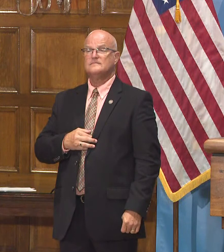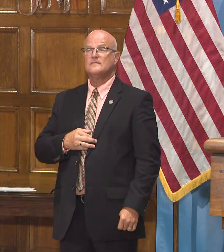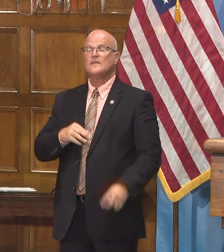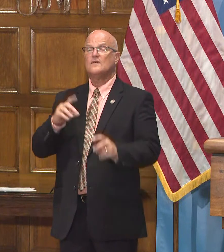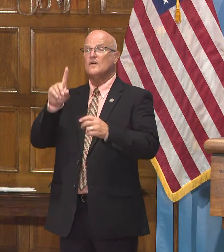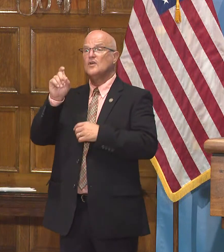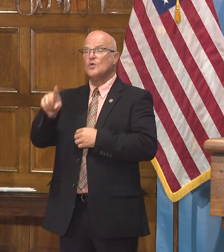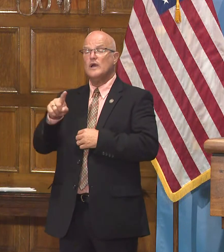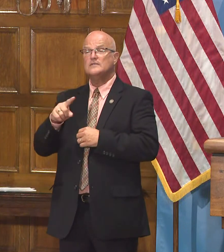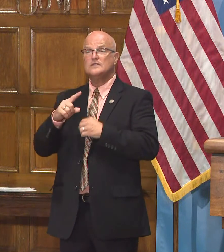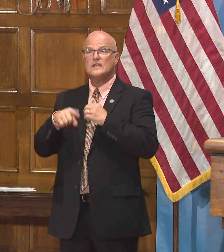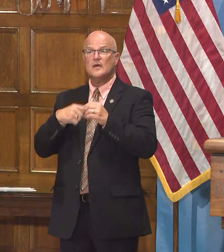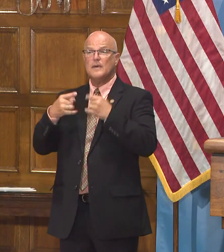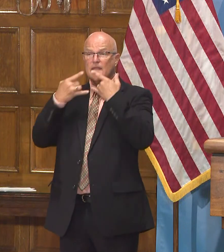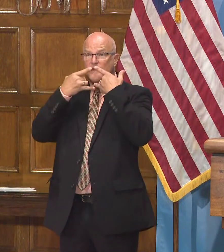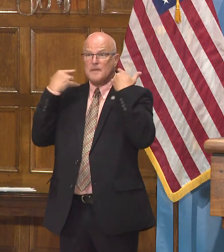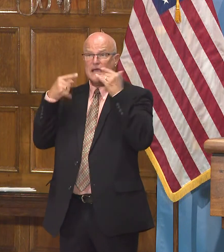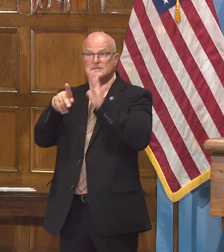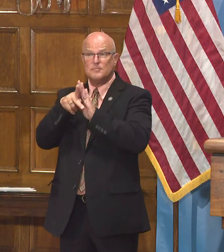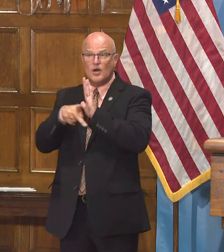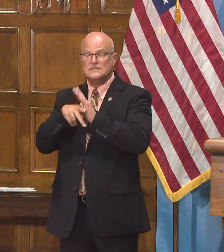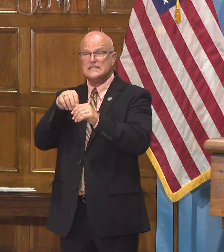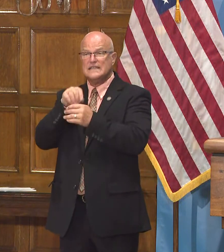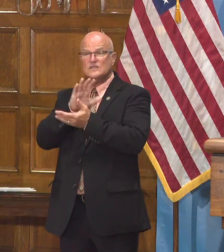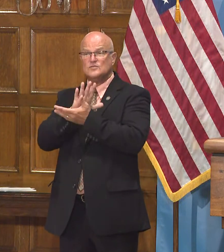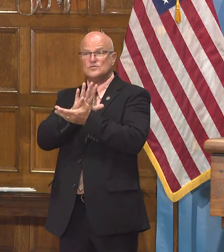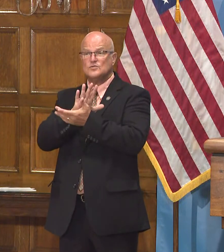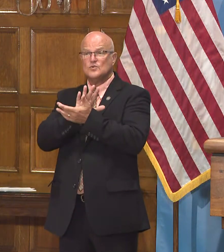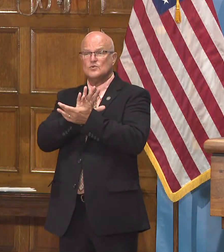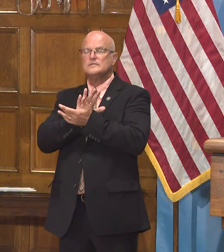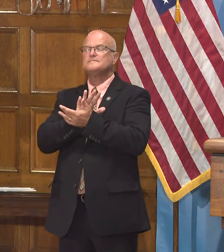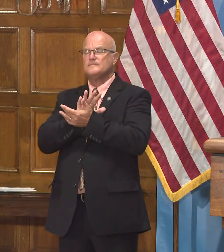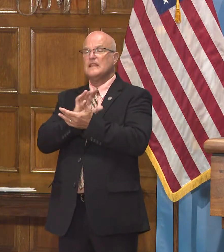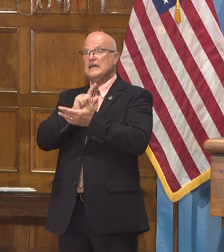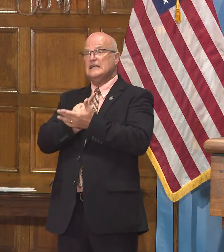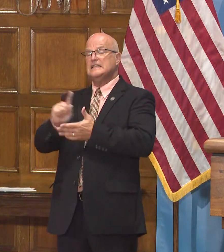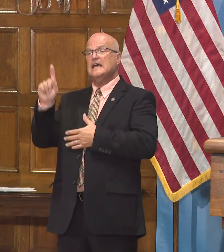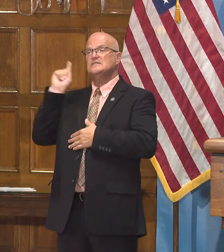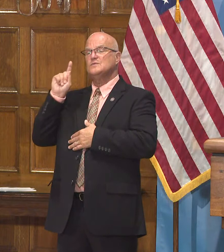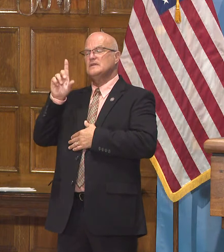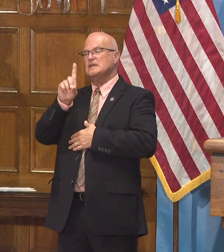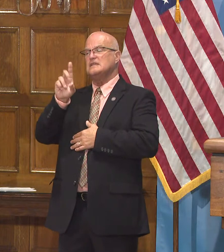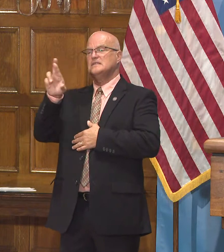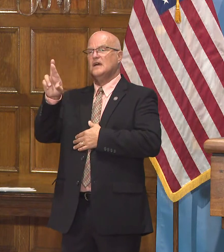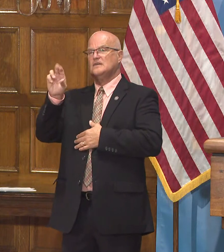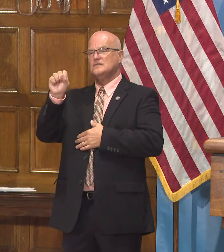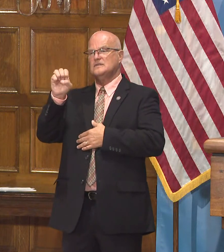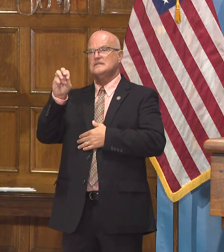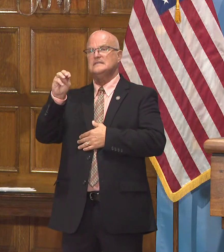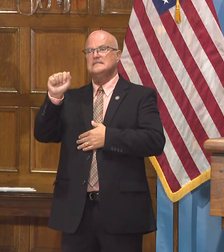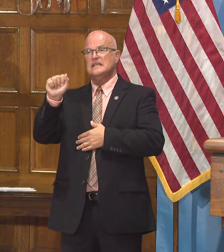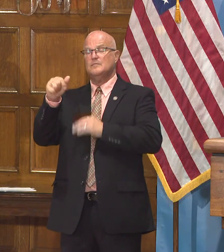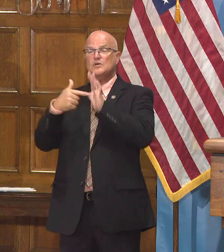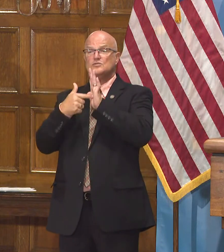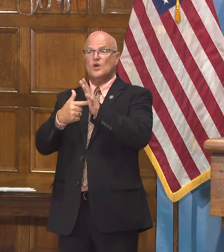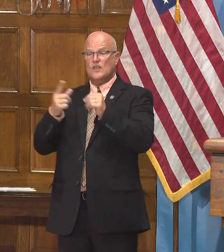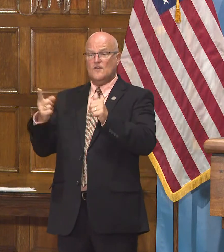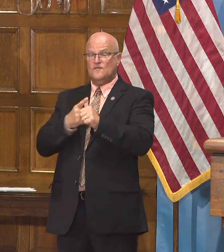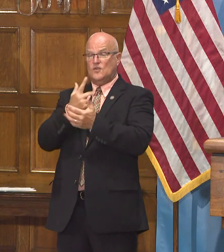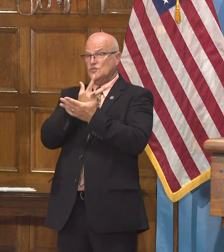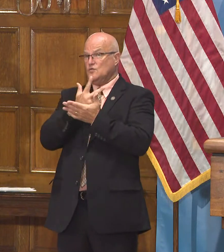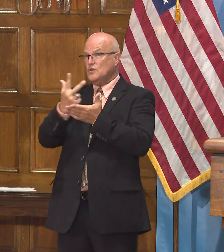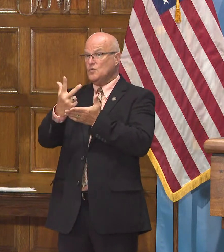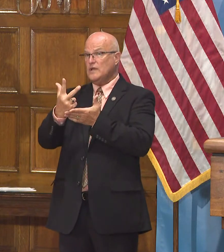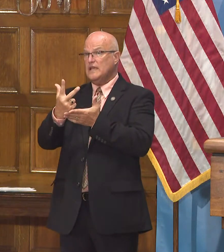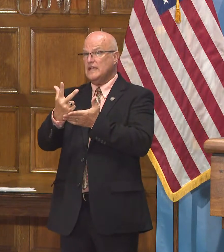As far as the question of the mask policies in our schools, last week, Dr. Sema presented a chart that showed within the first 3